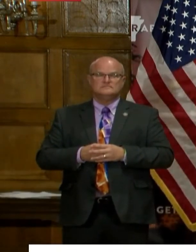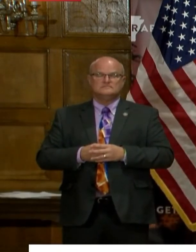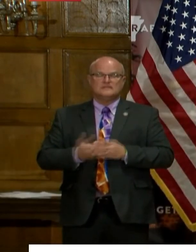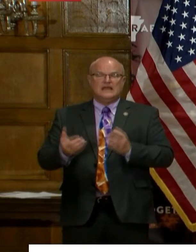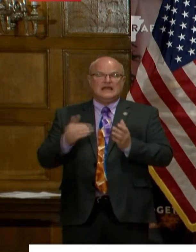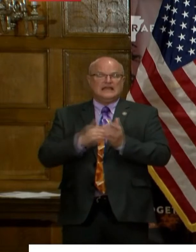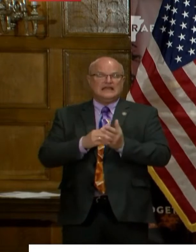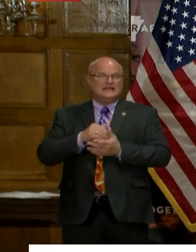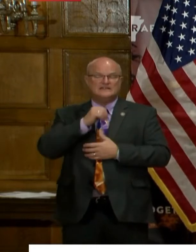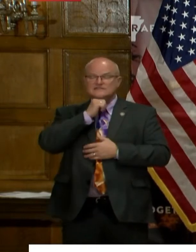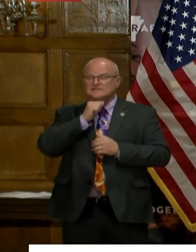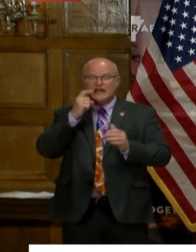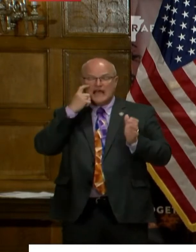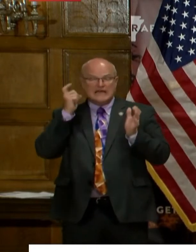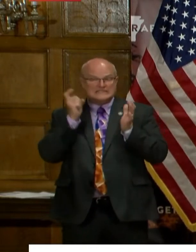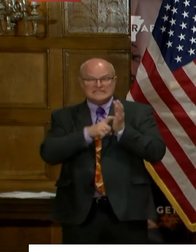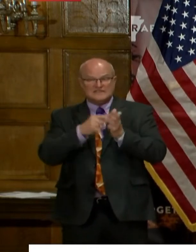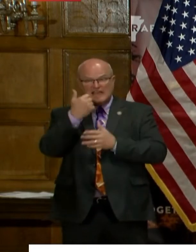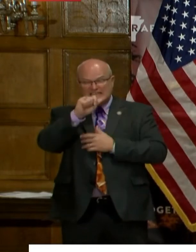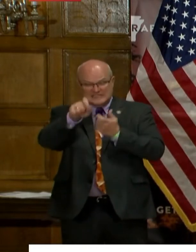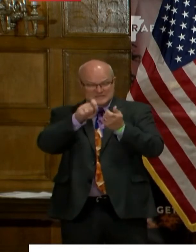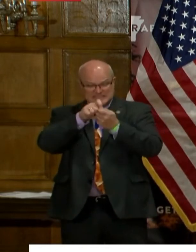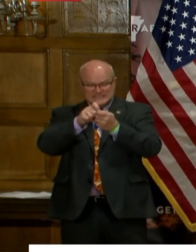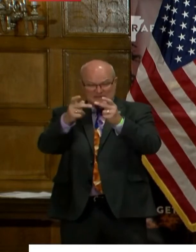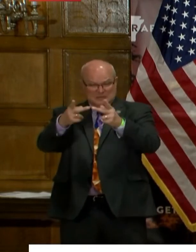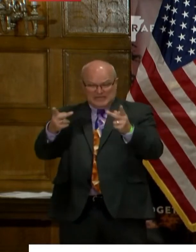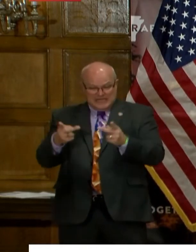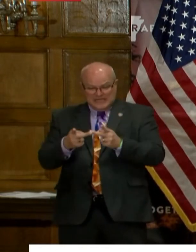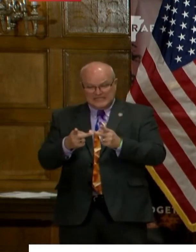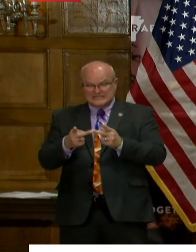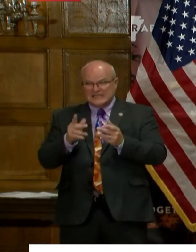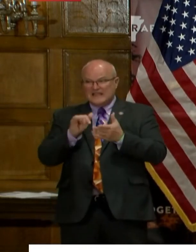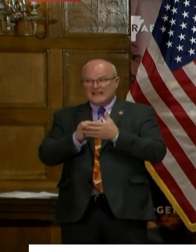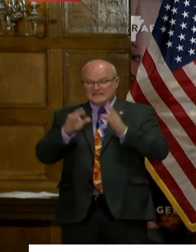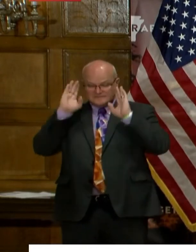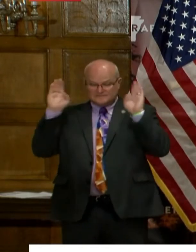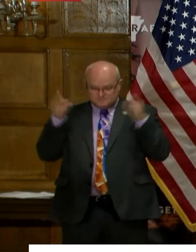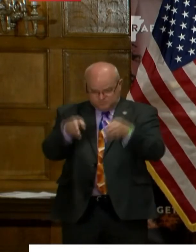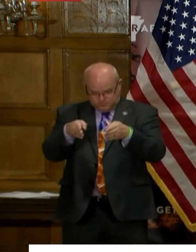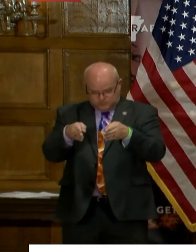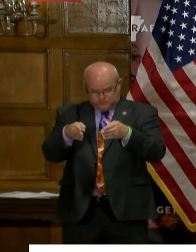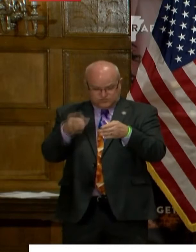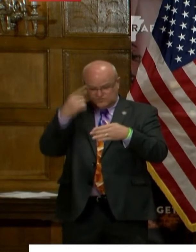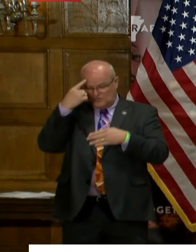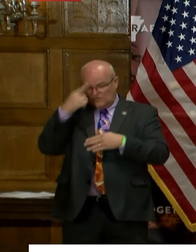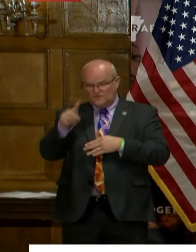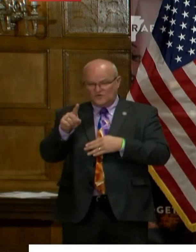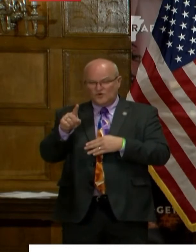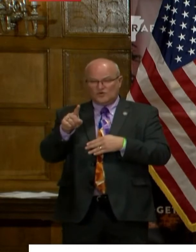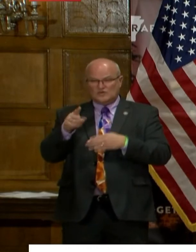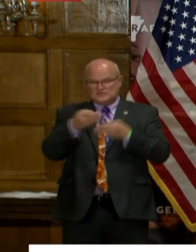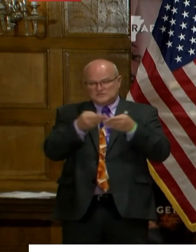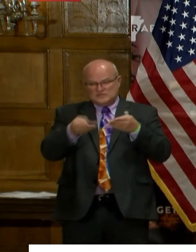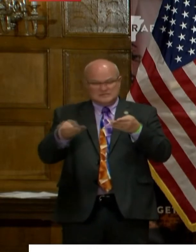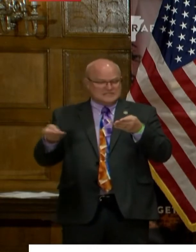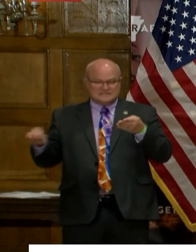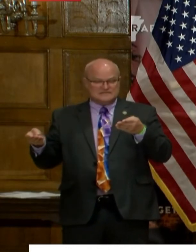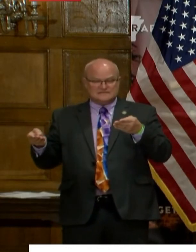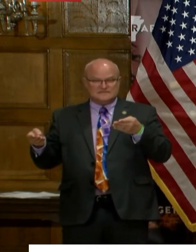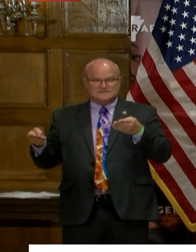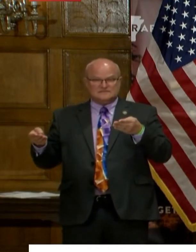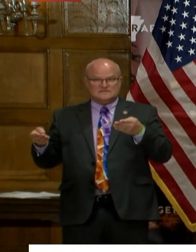Again, we've not been able to identify any specific site that is a focus for, a foci for this transmission